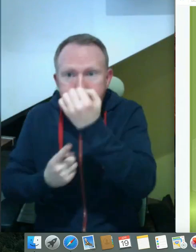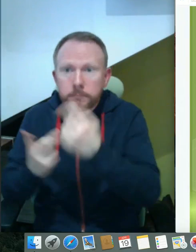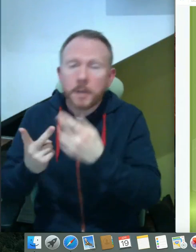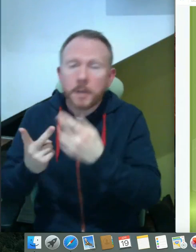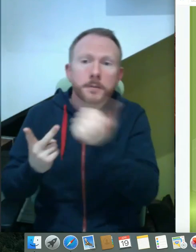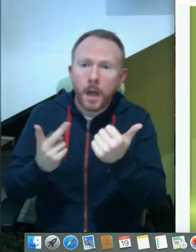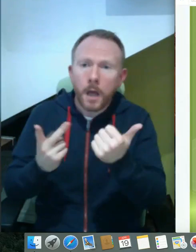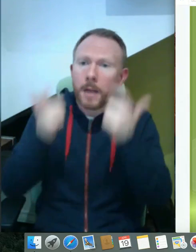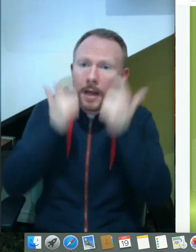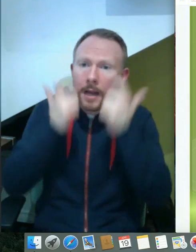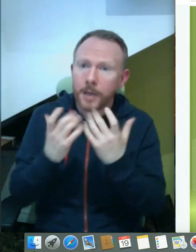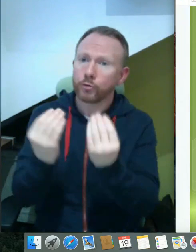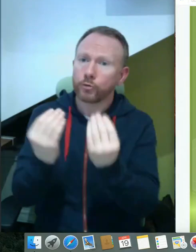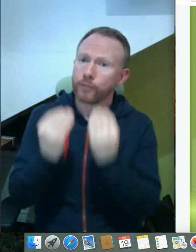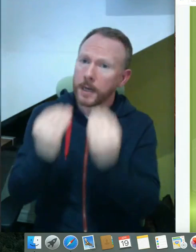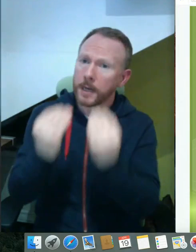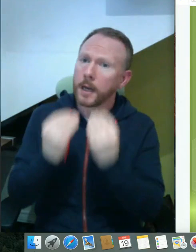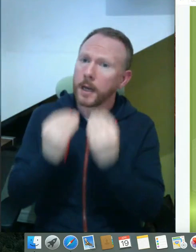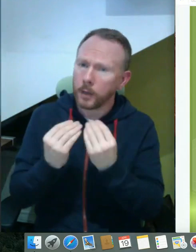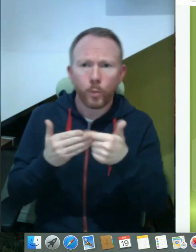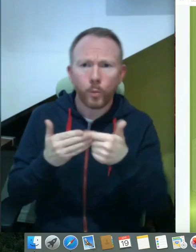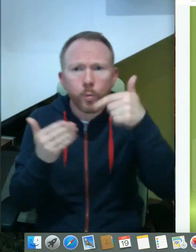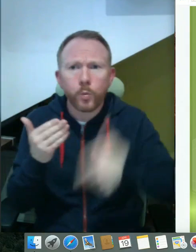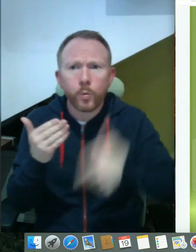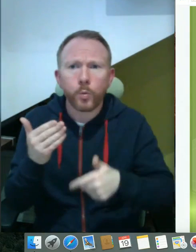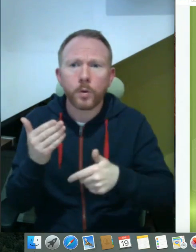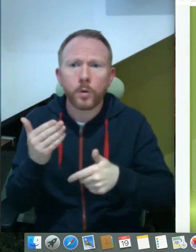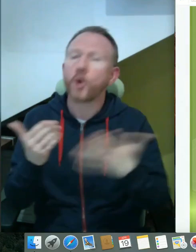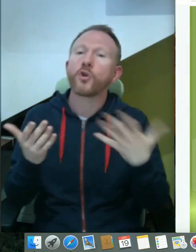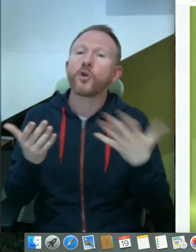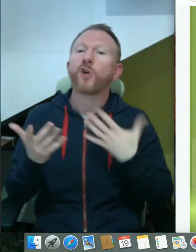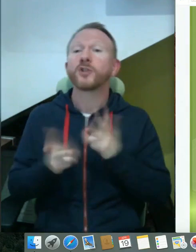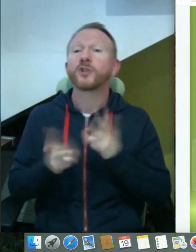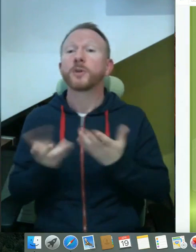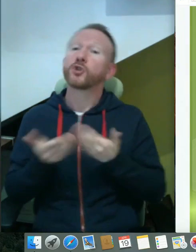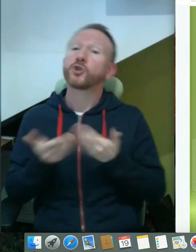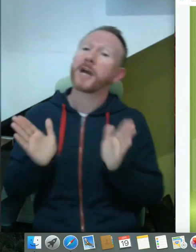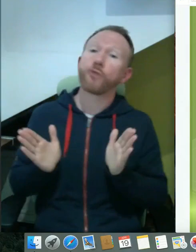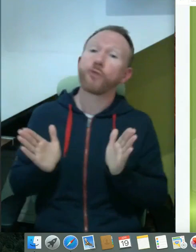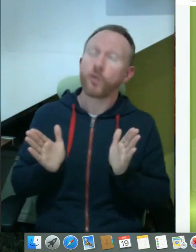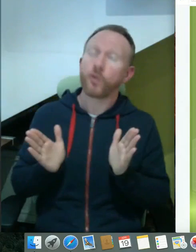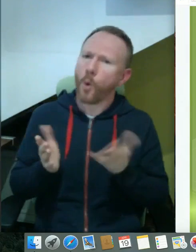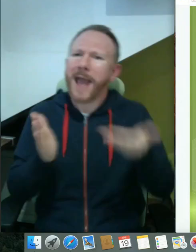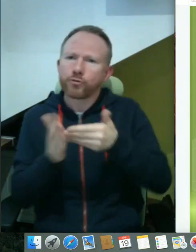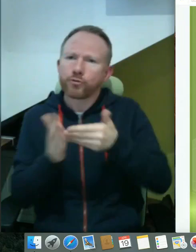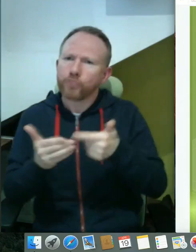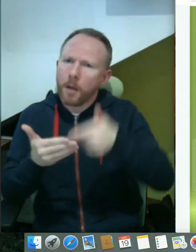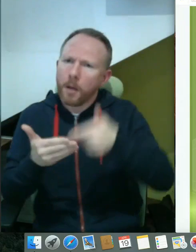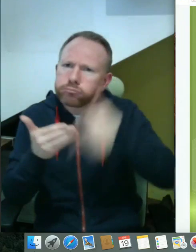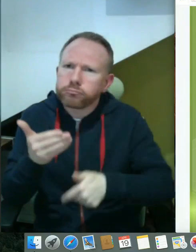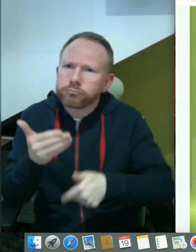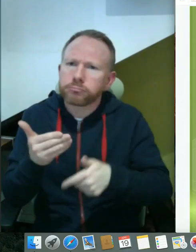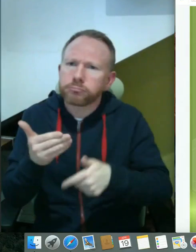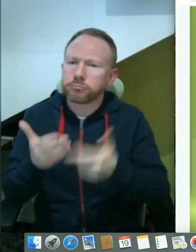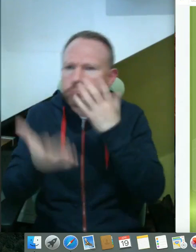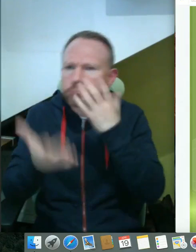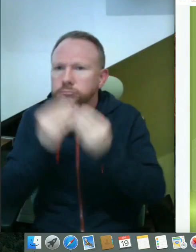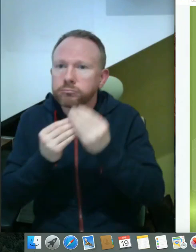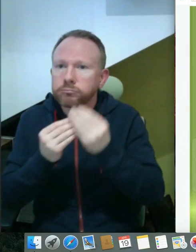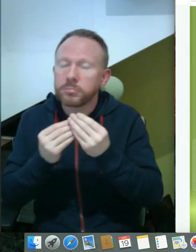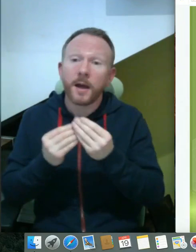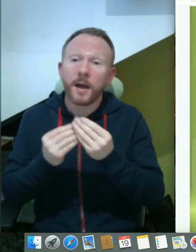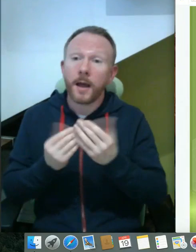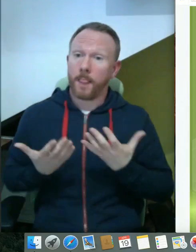legal training beyond just becoming a generalist interpreter. There's no specialist